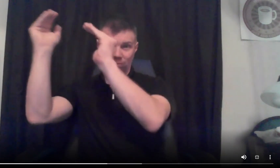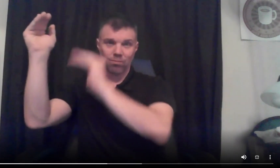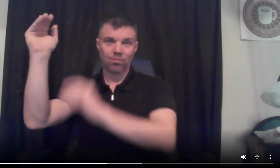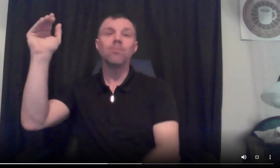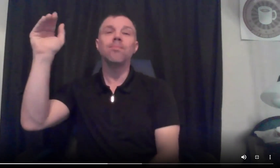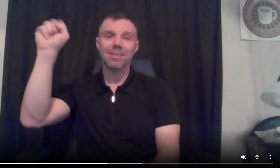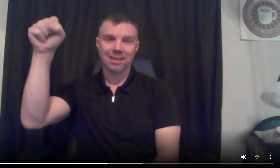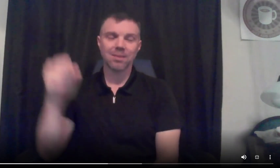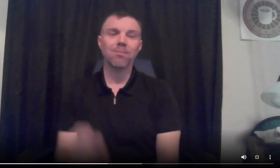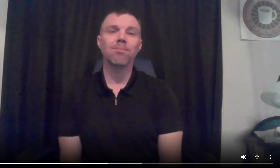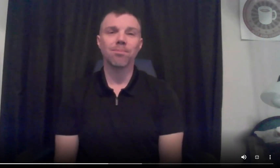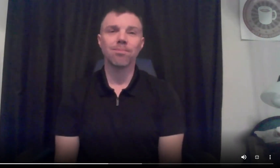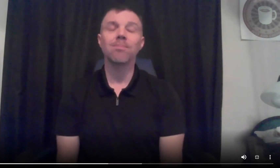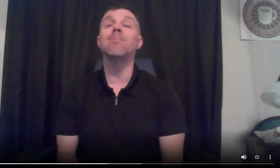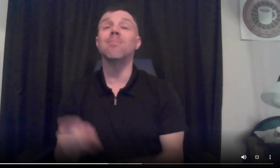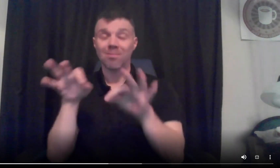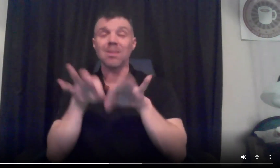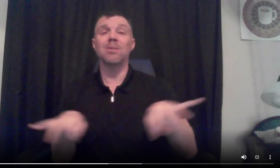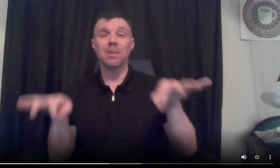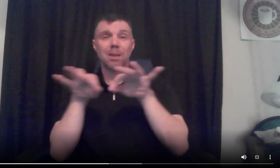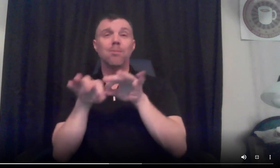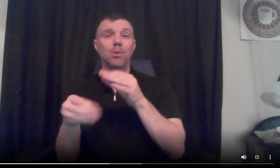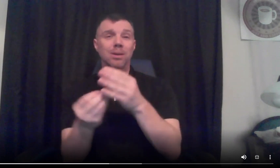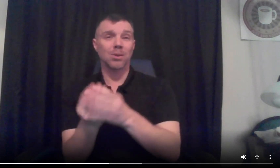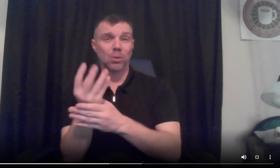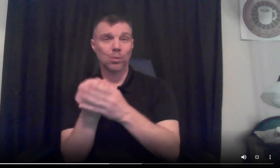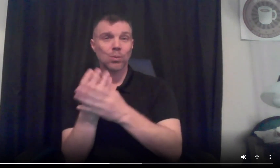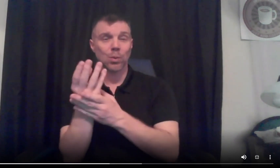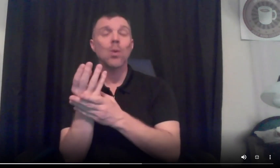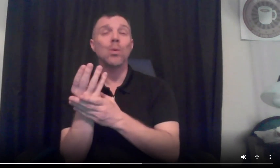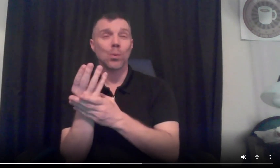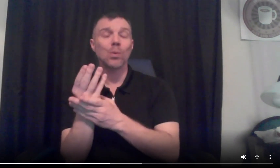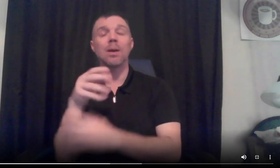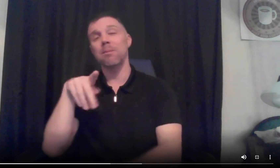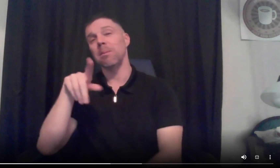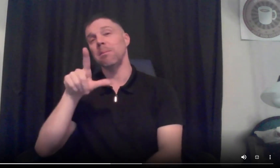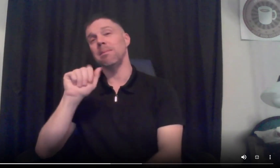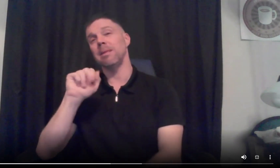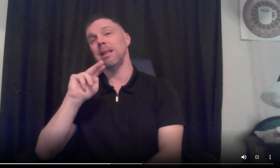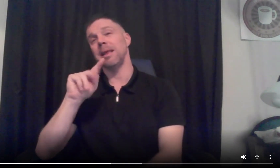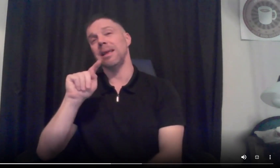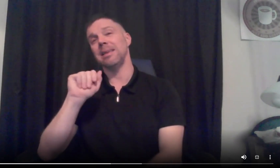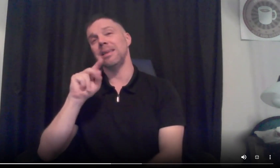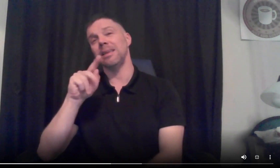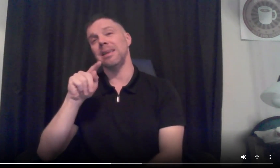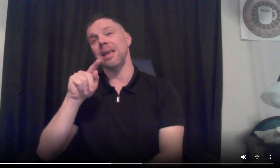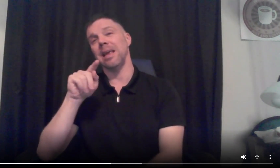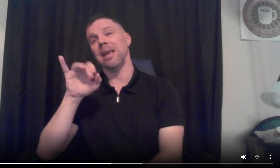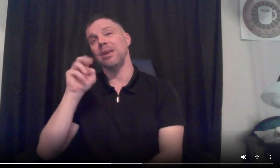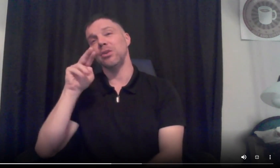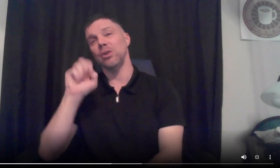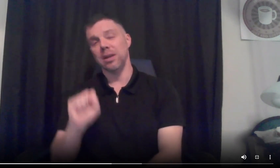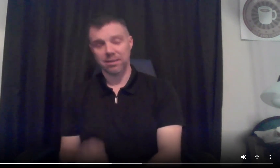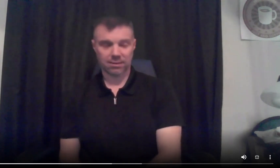Cotton? Was there cotton, miss? Yes, cotton was an important plant that they grew on